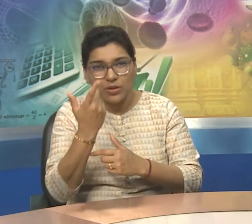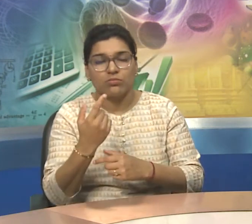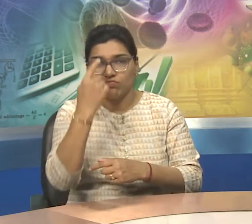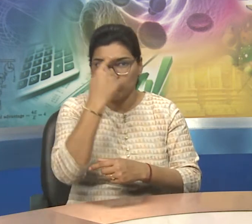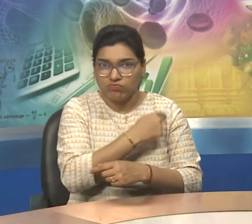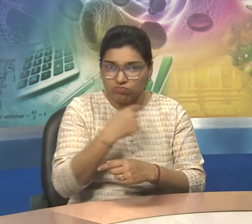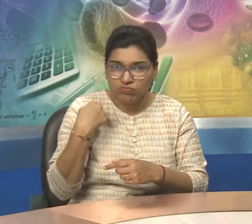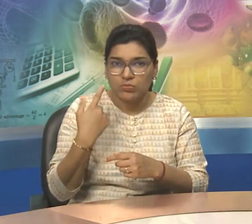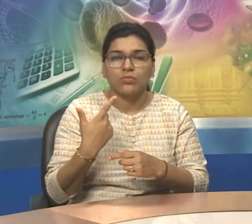Secular.